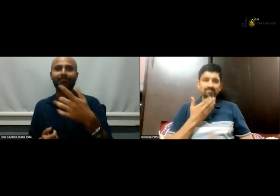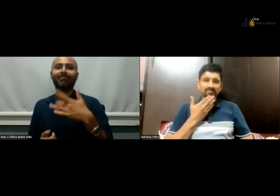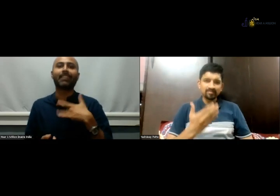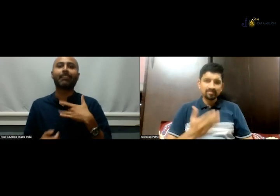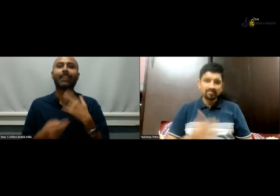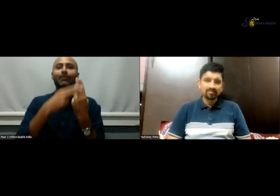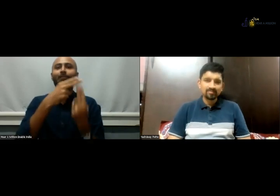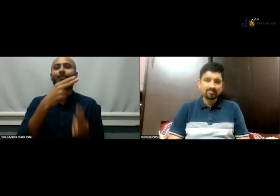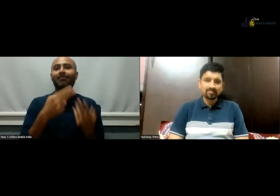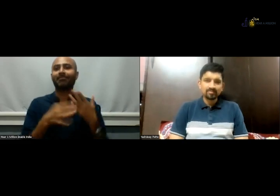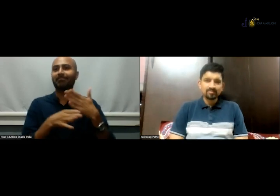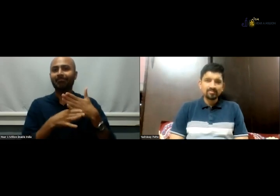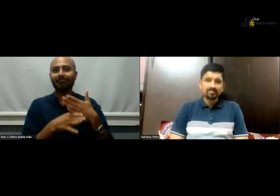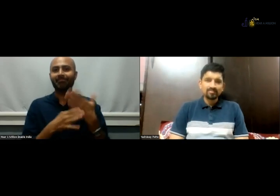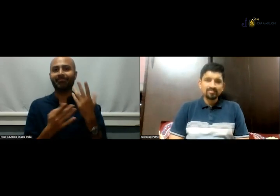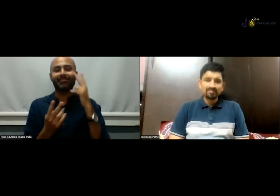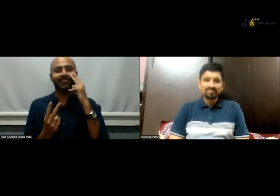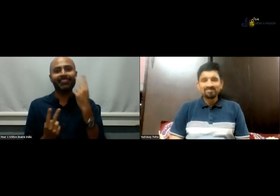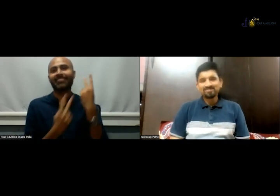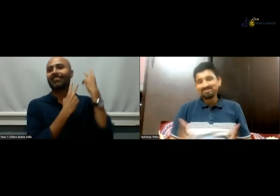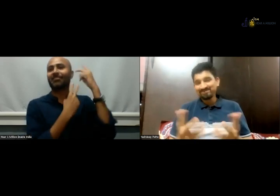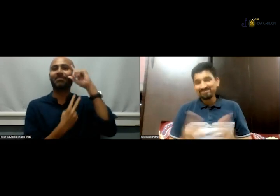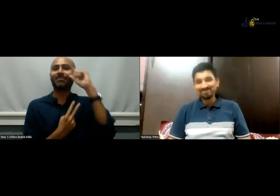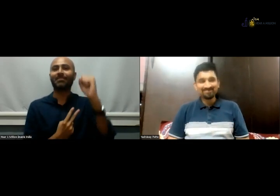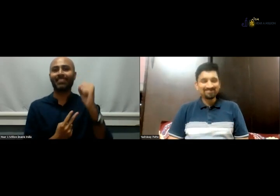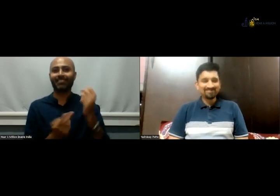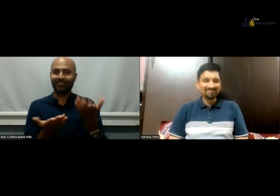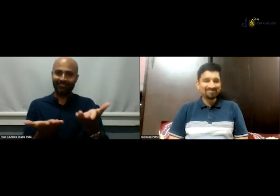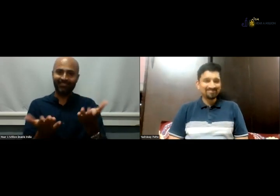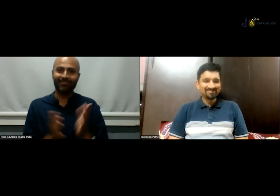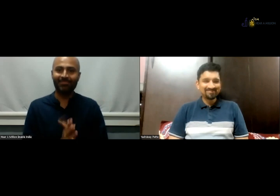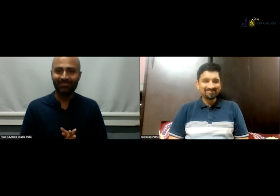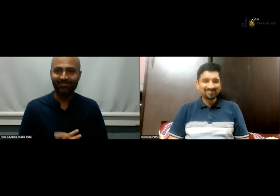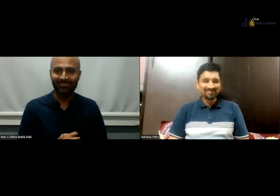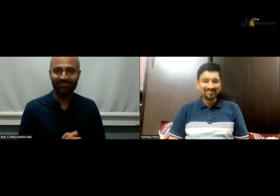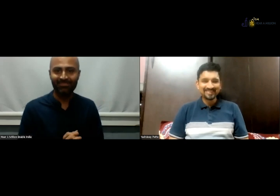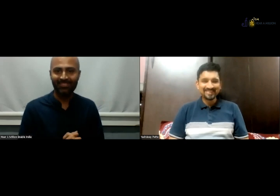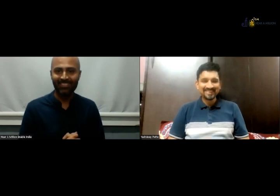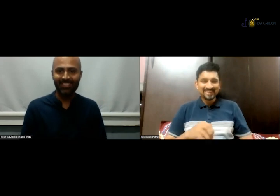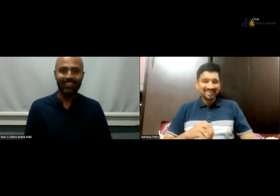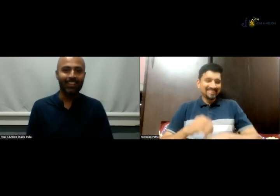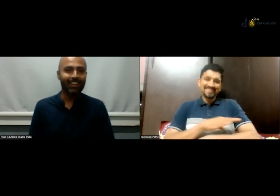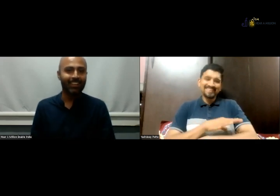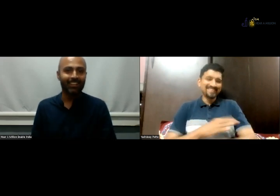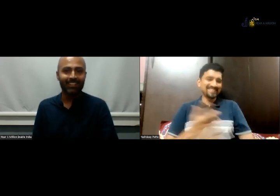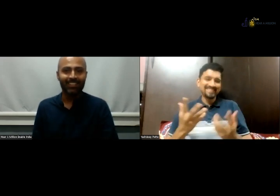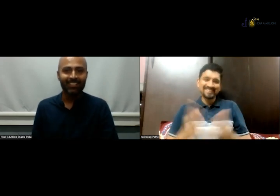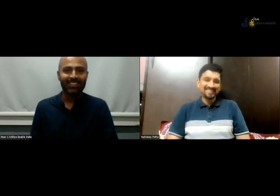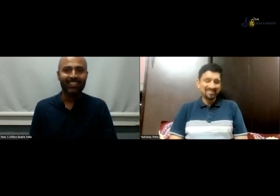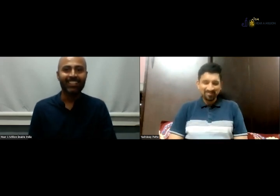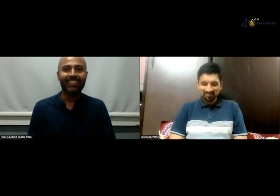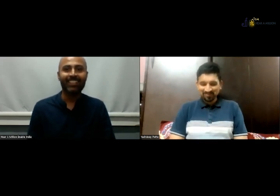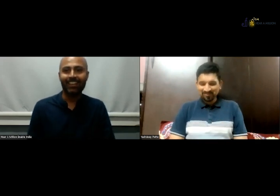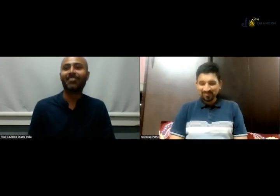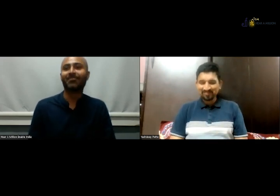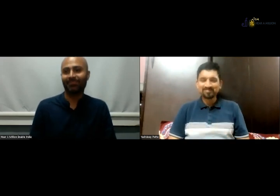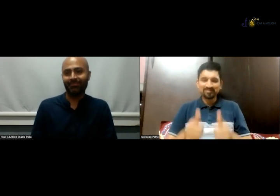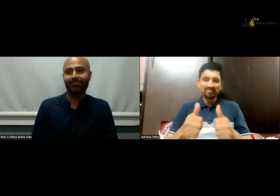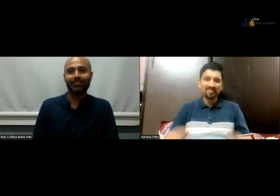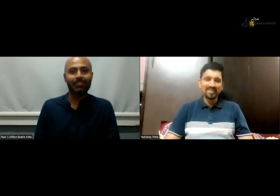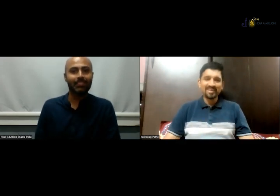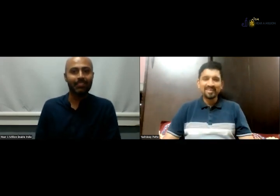Thank you, Yashdeep, for joining. Thank you. So, in the remembrance of Sudamni, we would like to hear something from